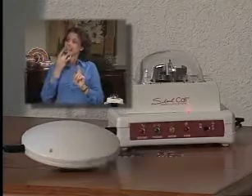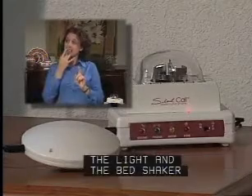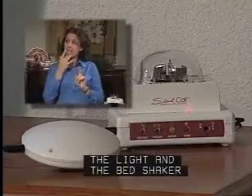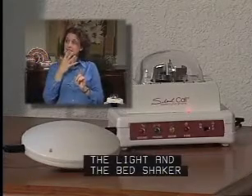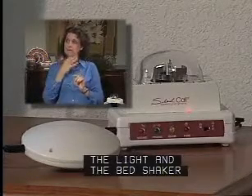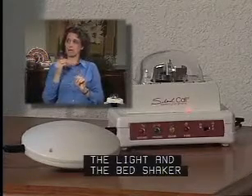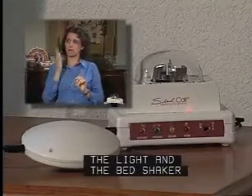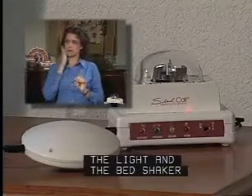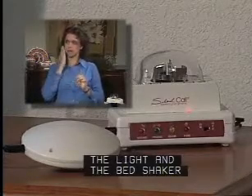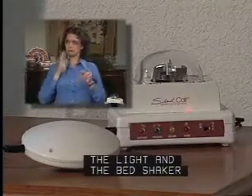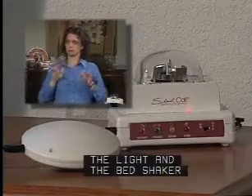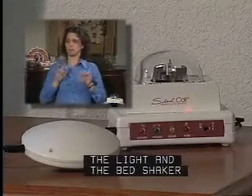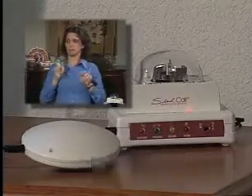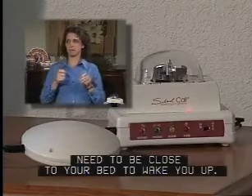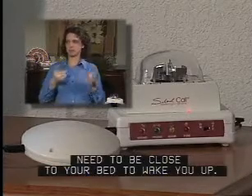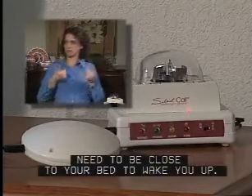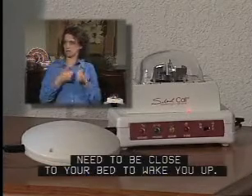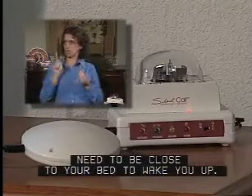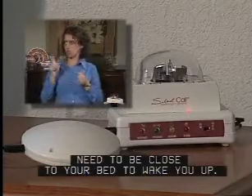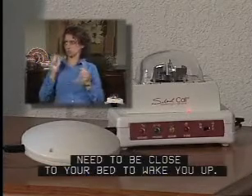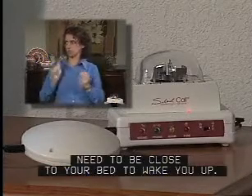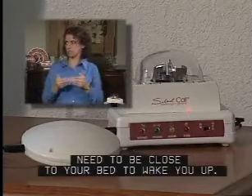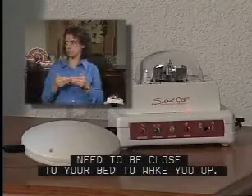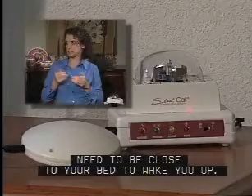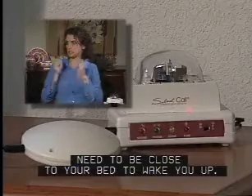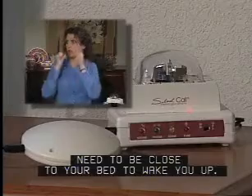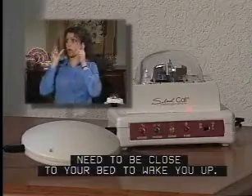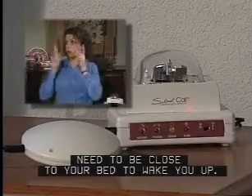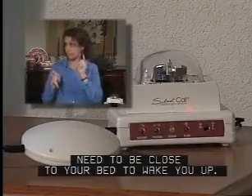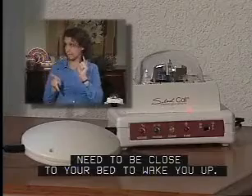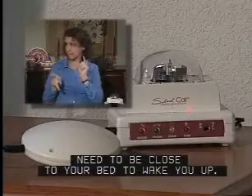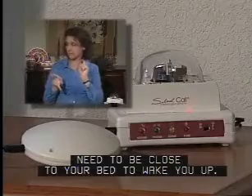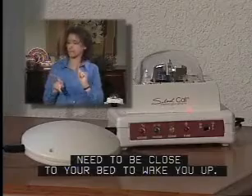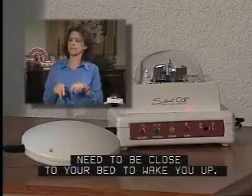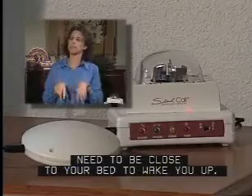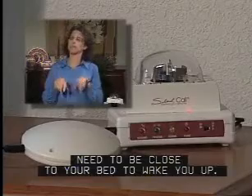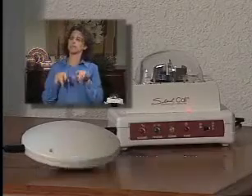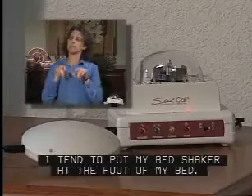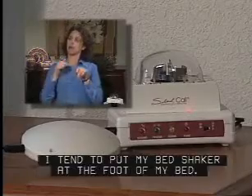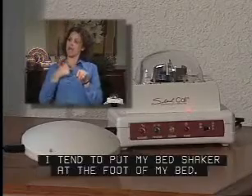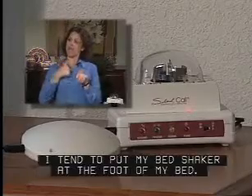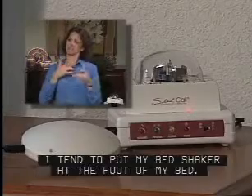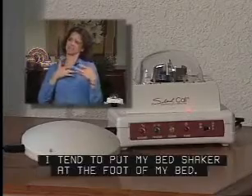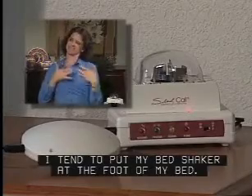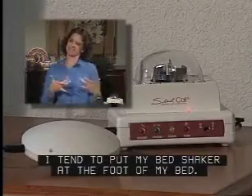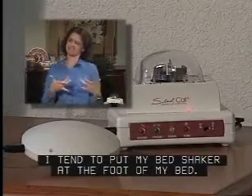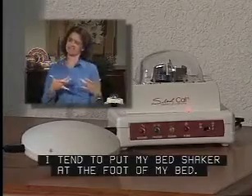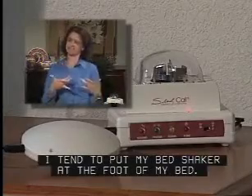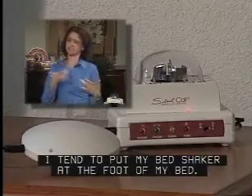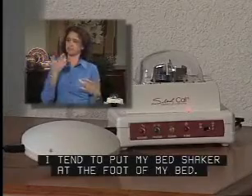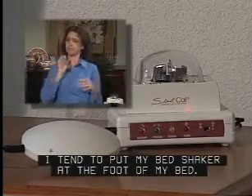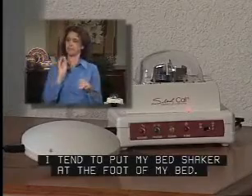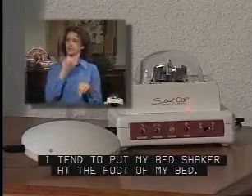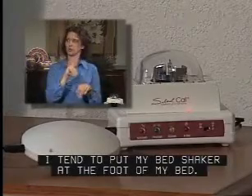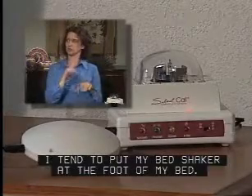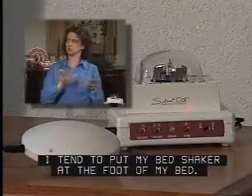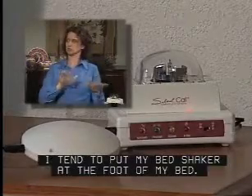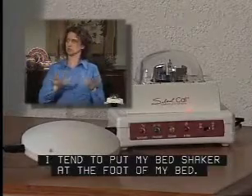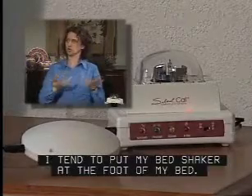The light and the bed shaker need to be close to your bed to wake you up. I tend to put my bed shaker at the foot